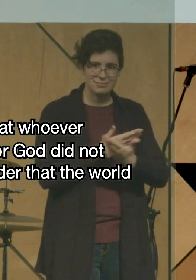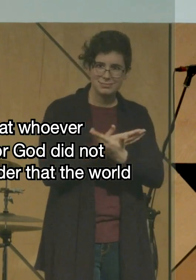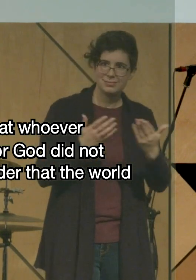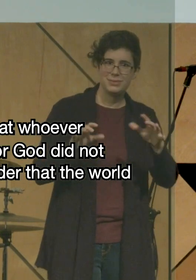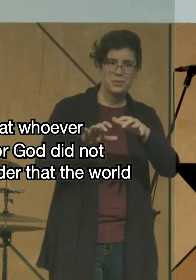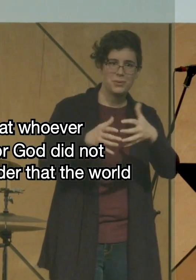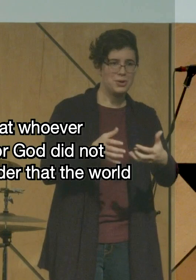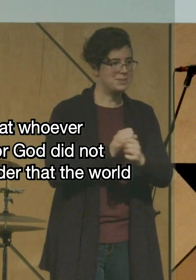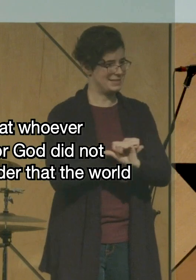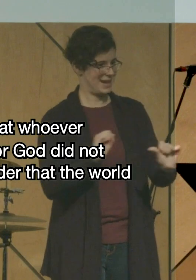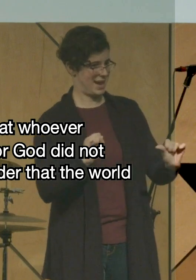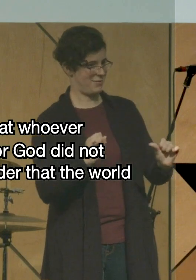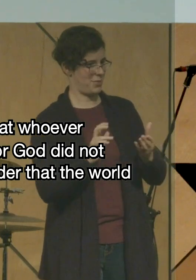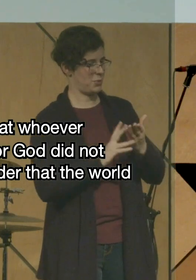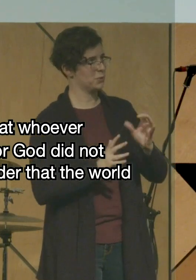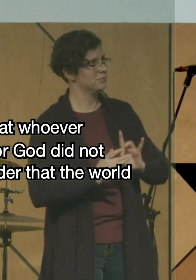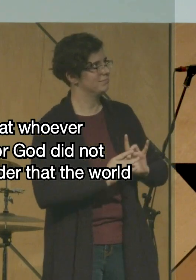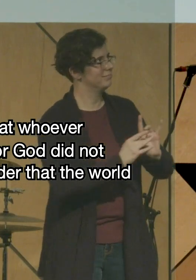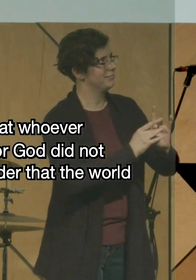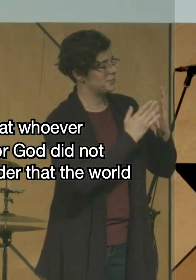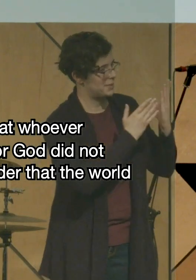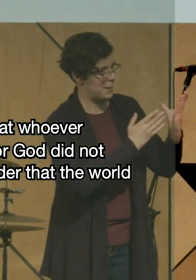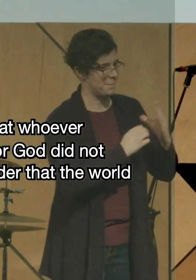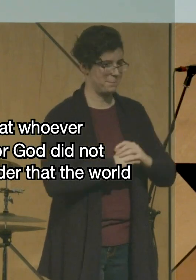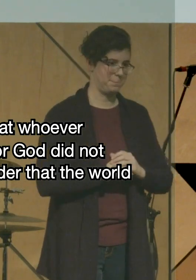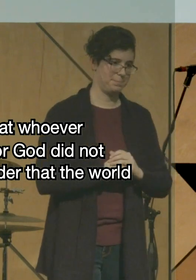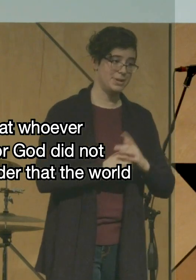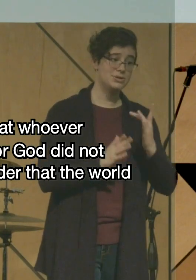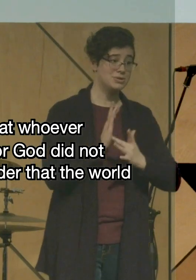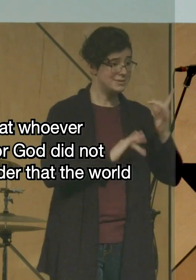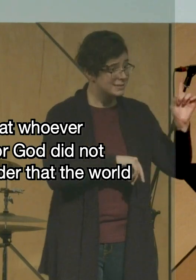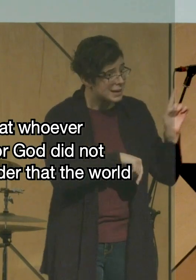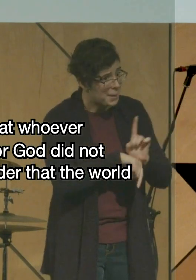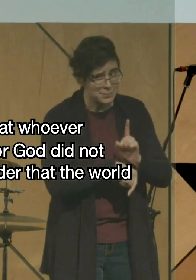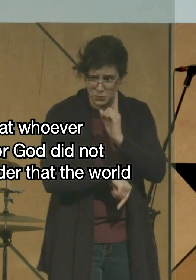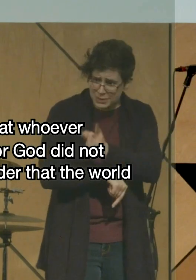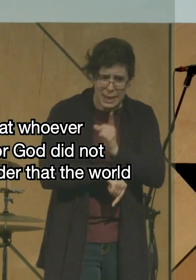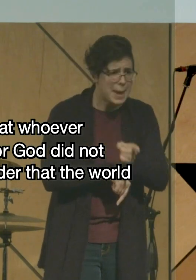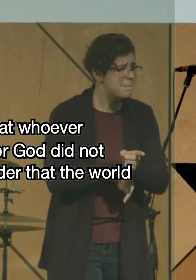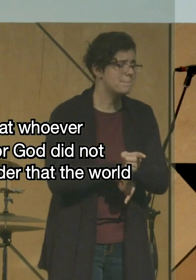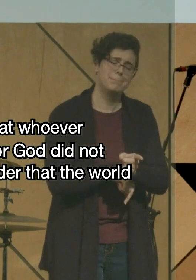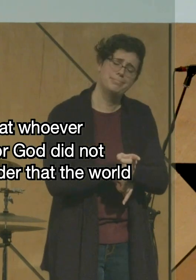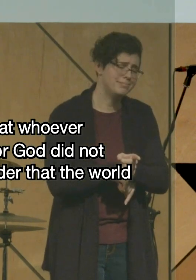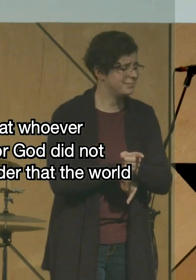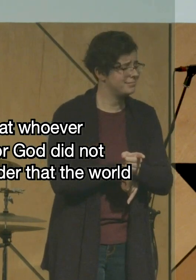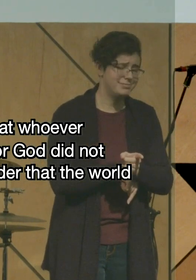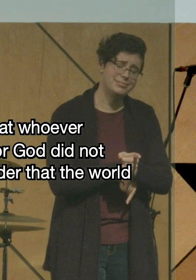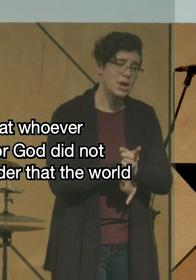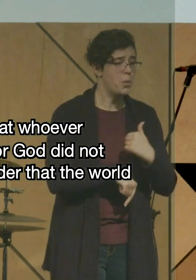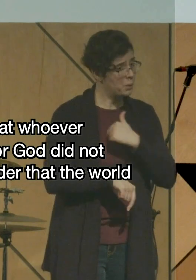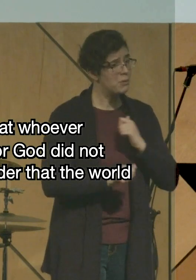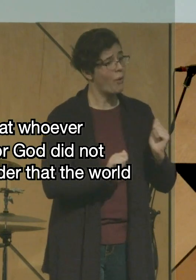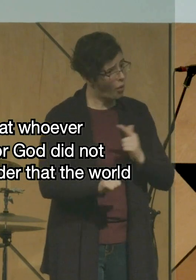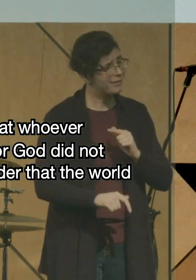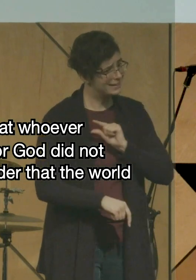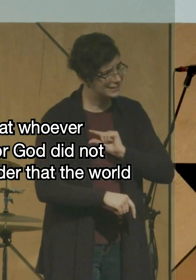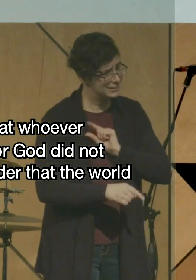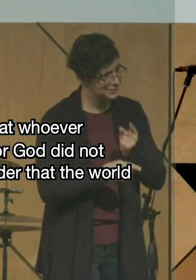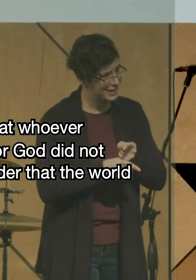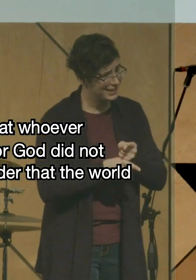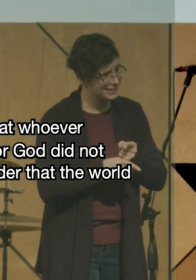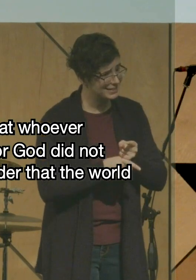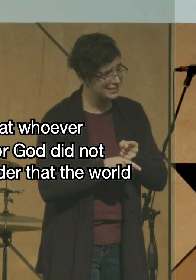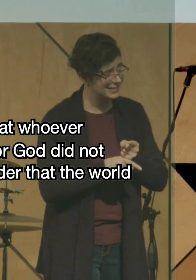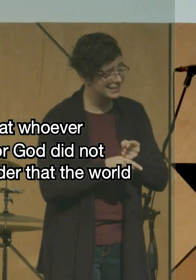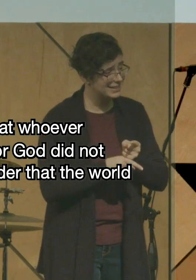through him. Jesus did not come into the world to condemn sinners. Amen? We would all stand condemned. He did not come